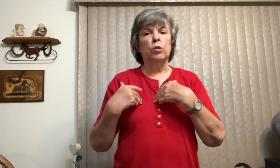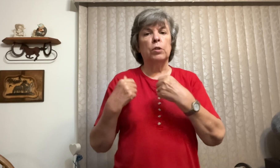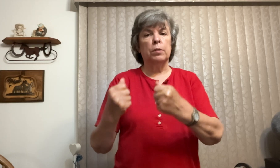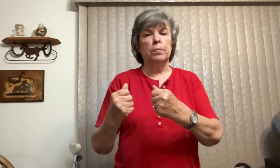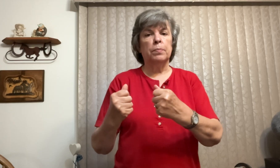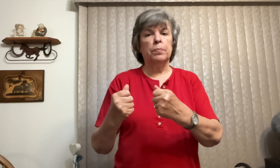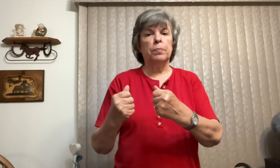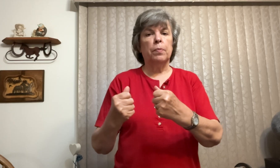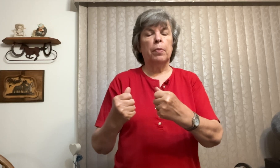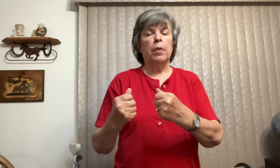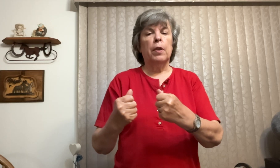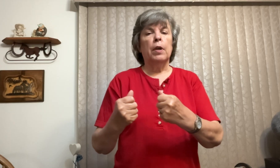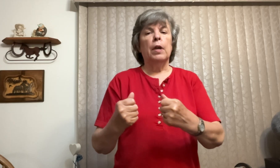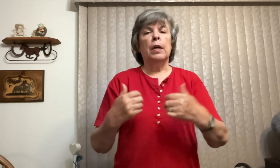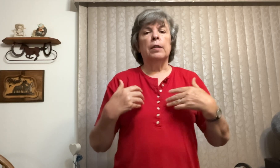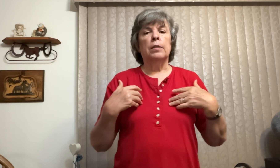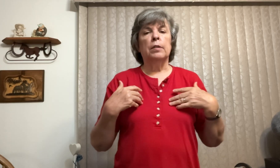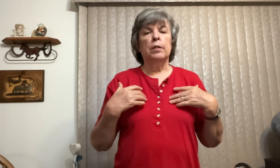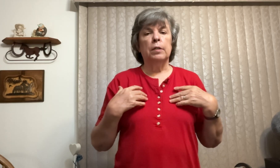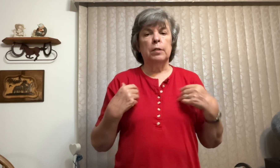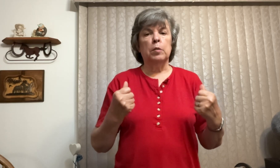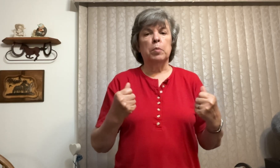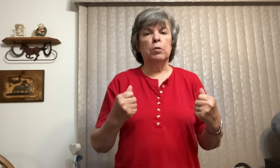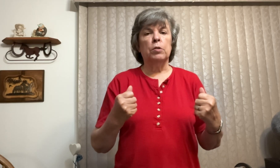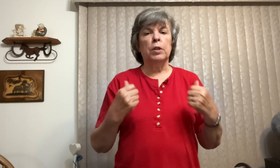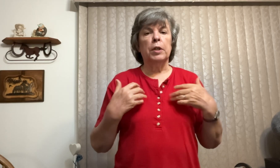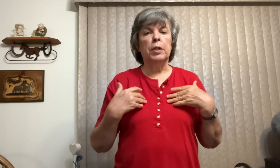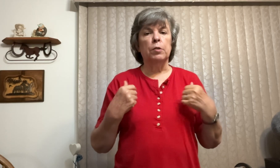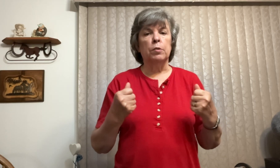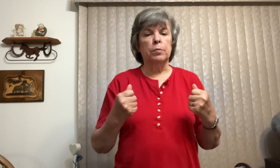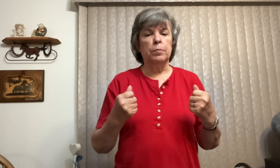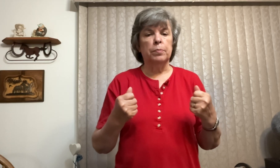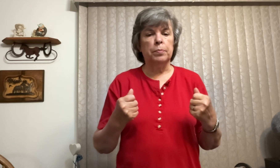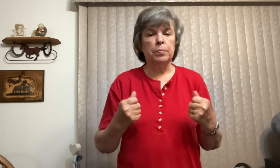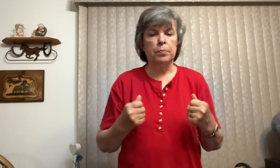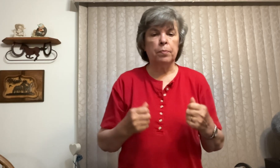motion, and as opposed to heal.